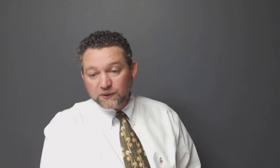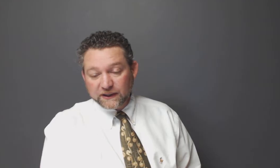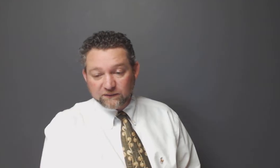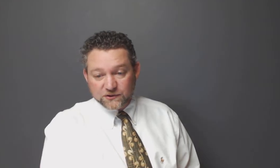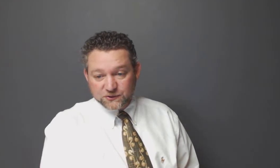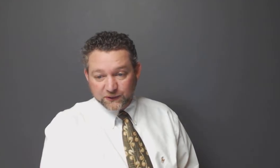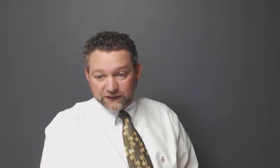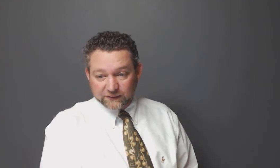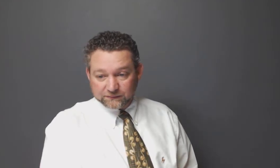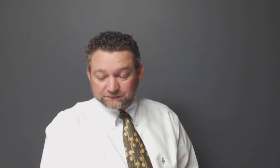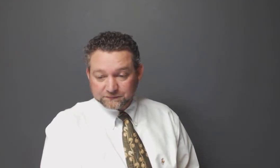20, verse 20.